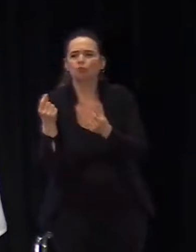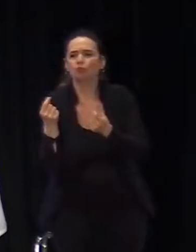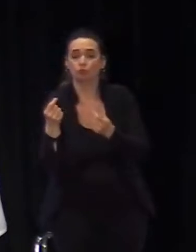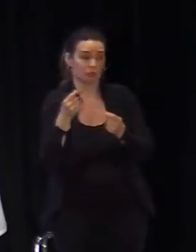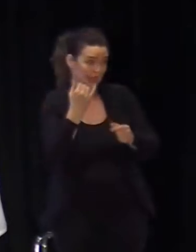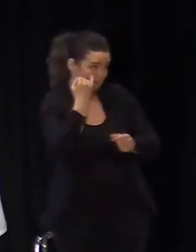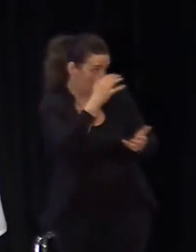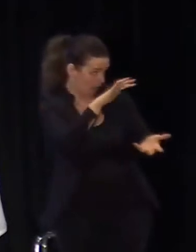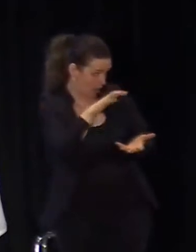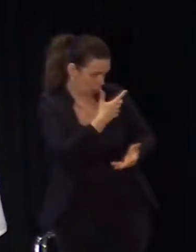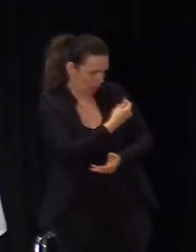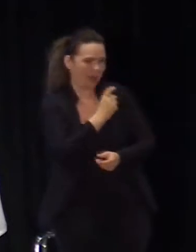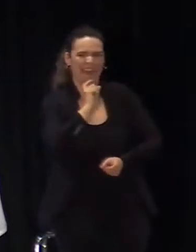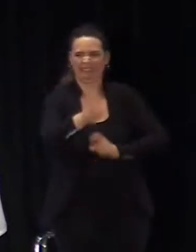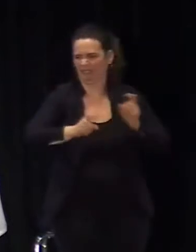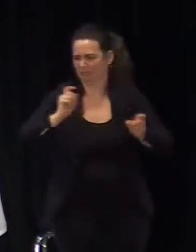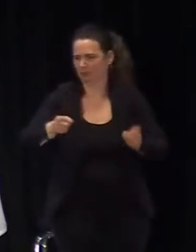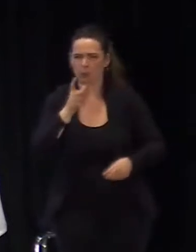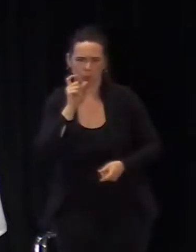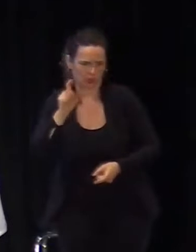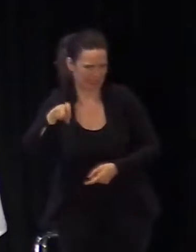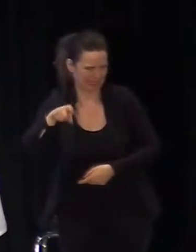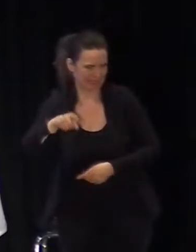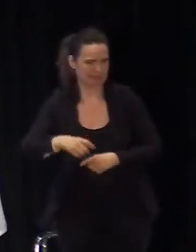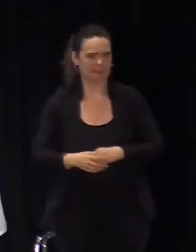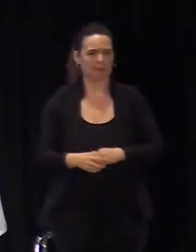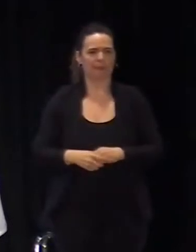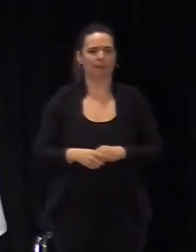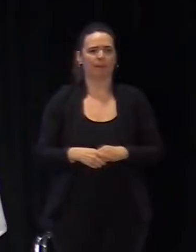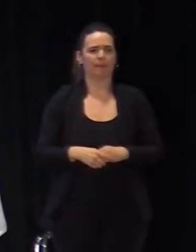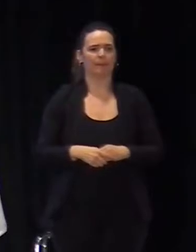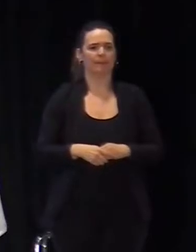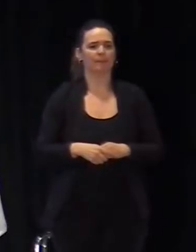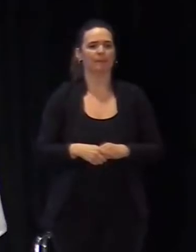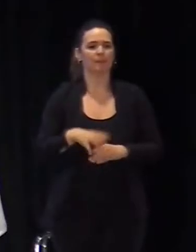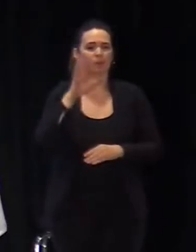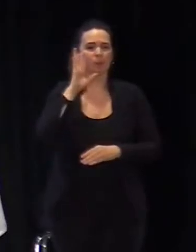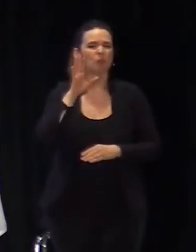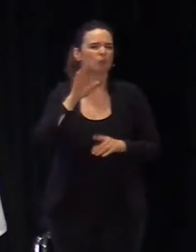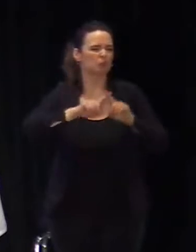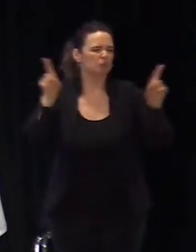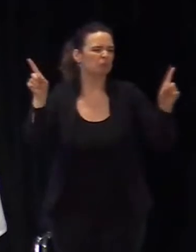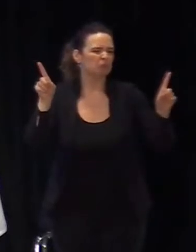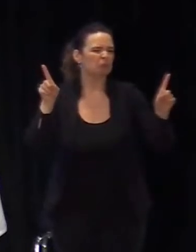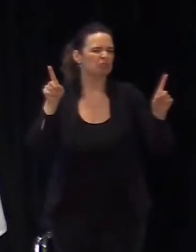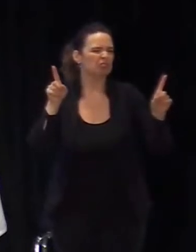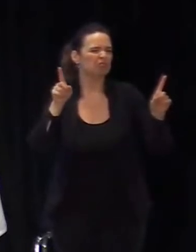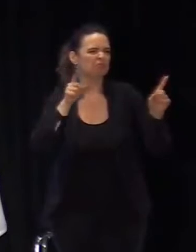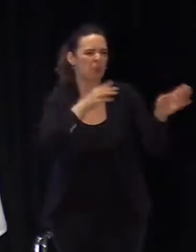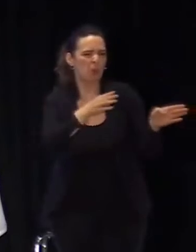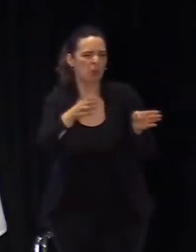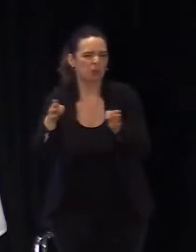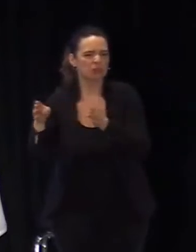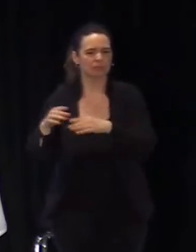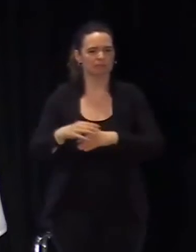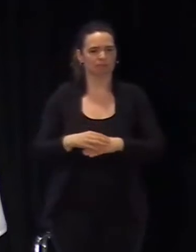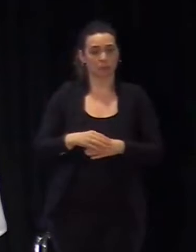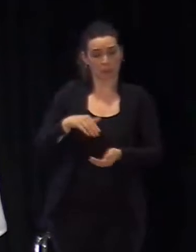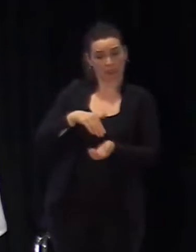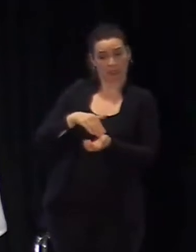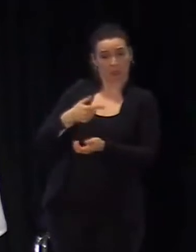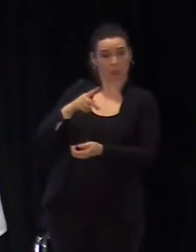of doses, we'll probably do some things a little bit differently. But Dr. Gupta and I will